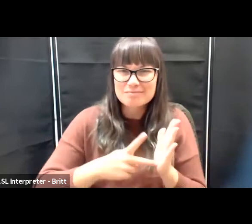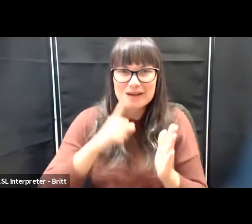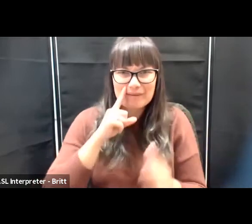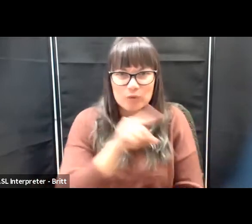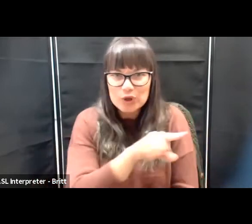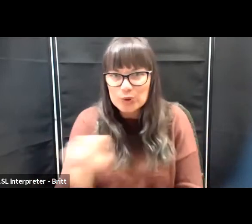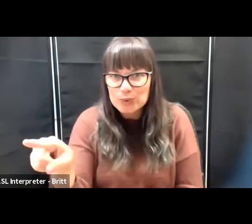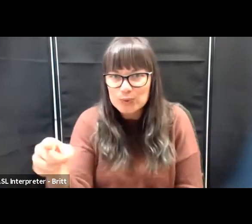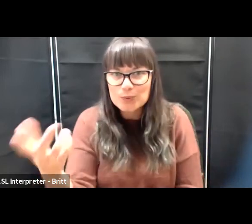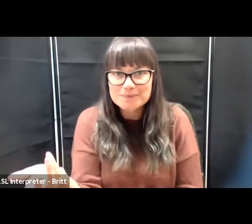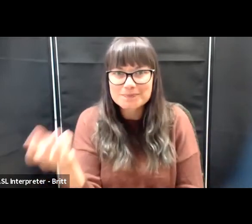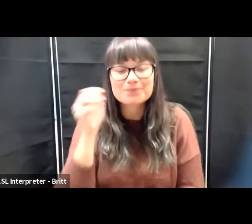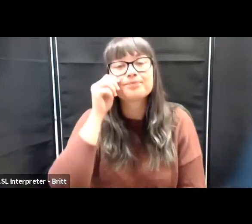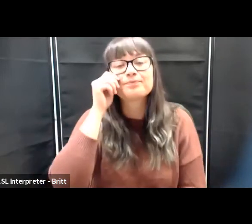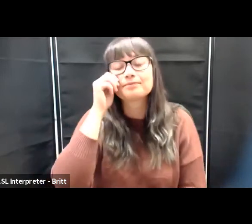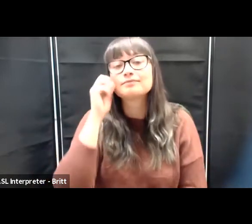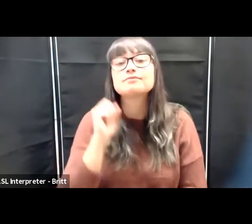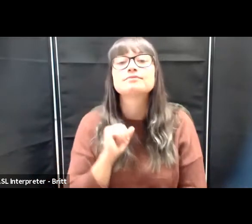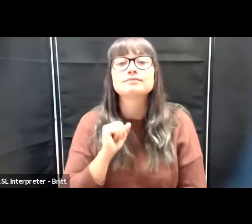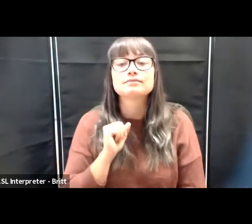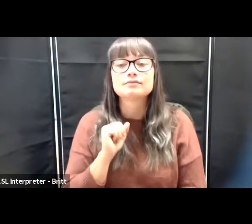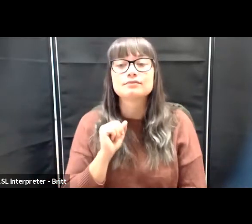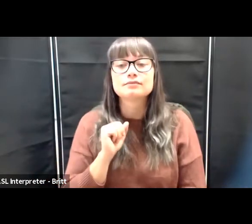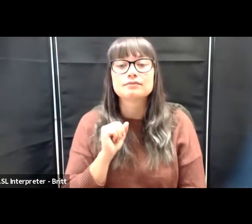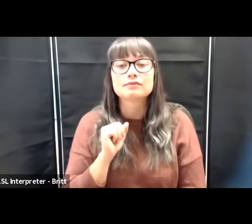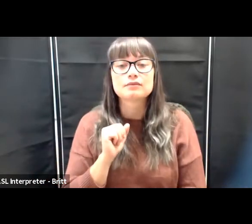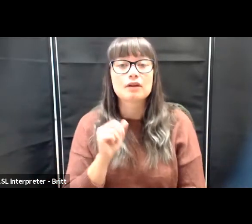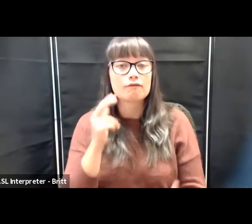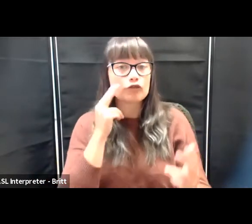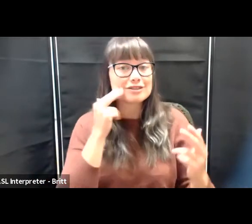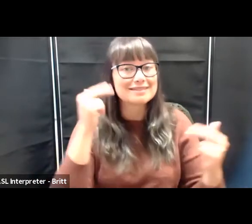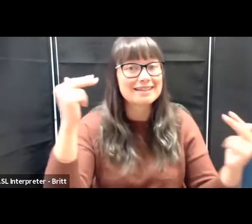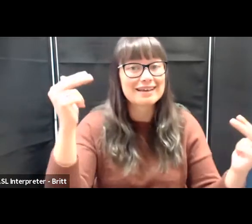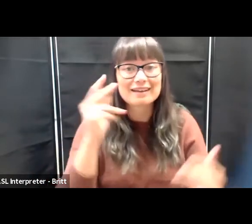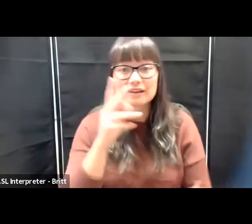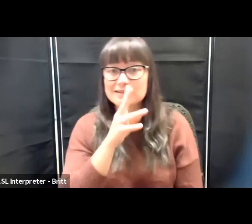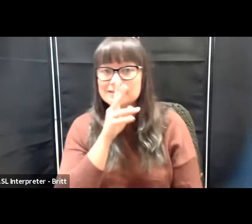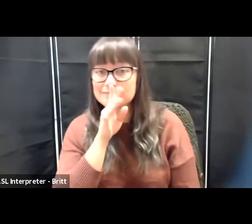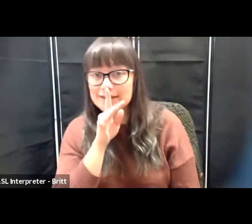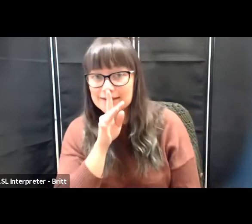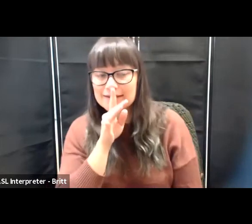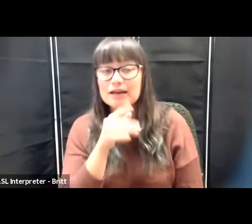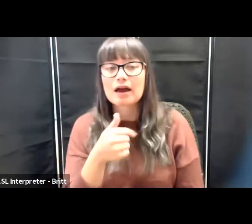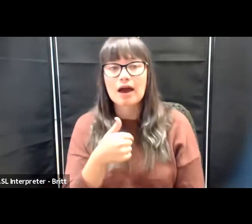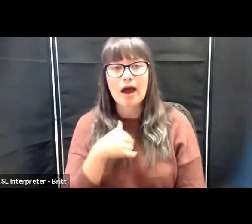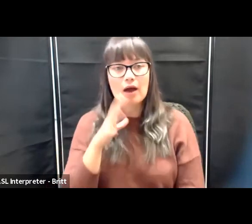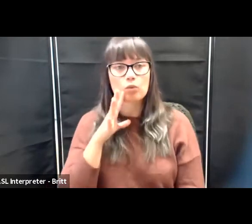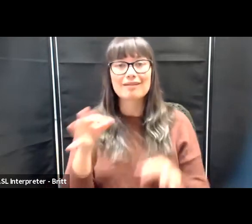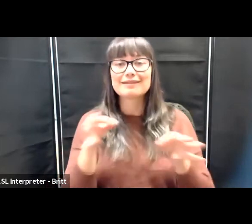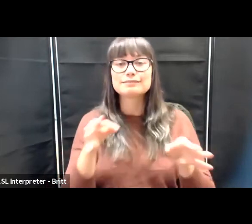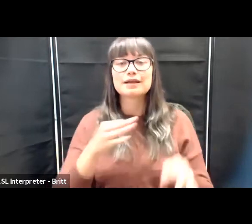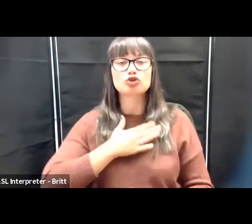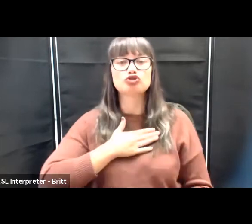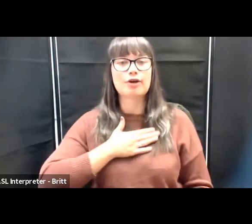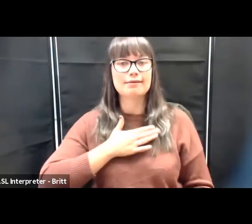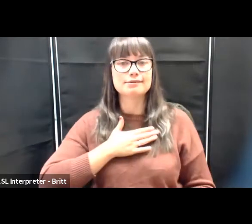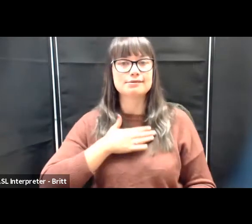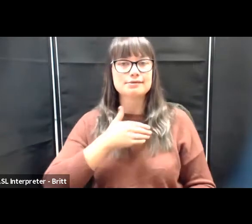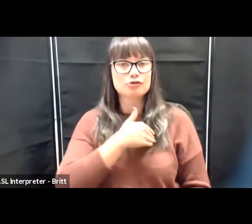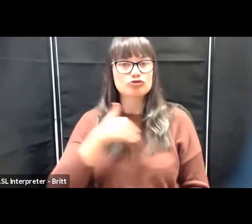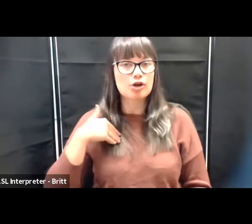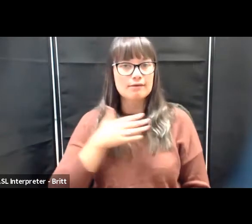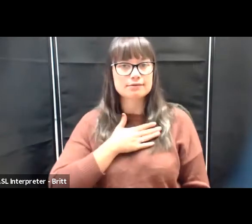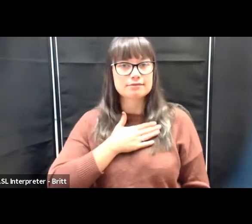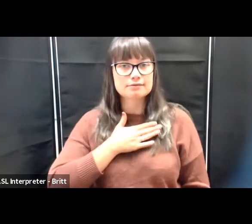you? In terms of singing and speaking, I will explain chest voice, the voice that we're in all